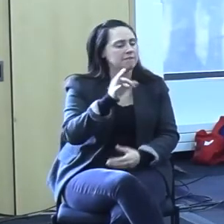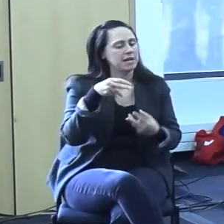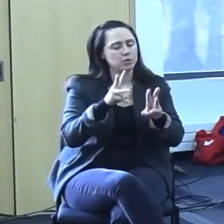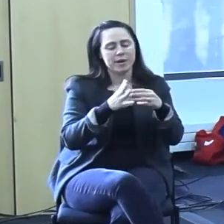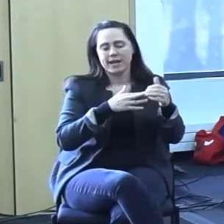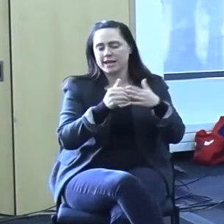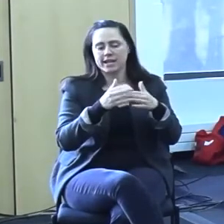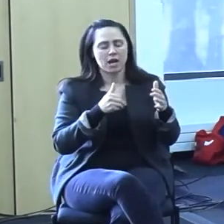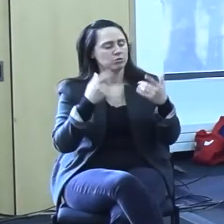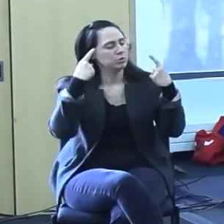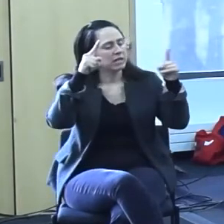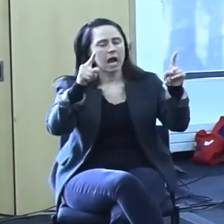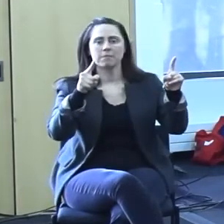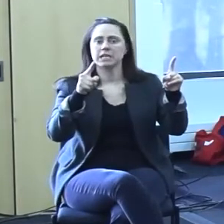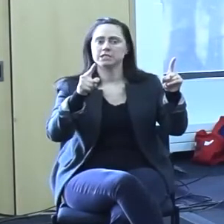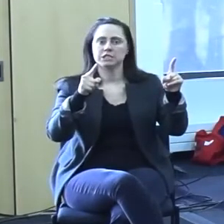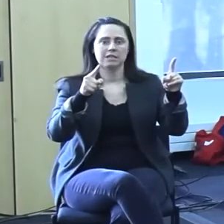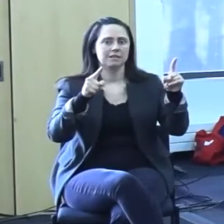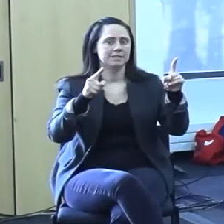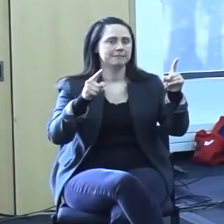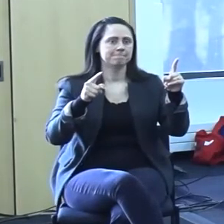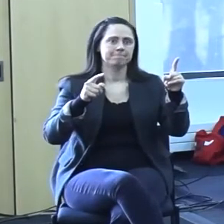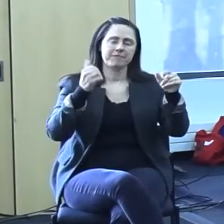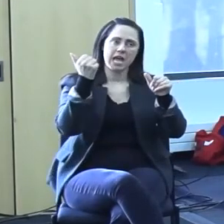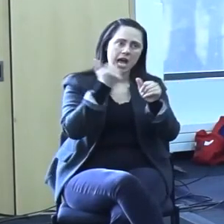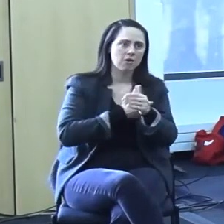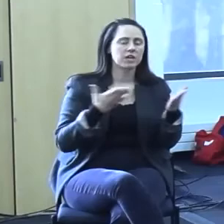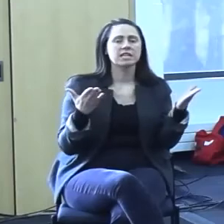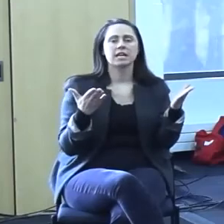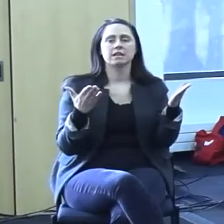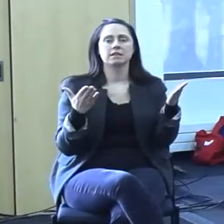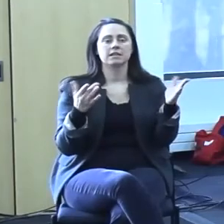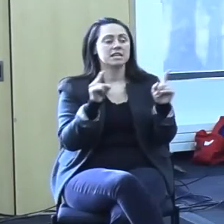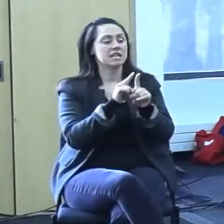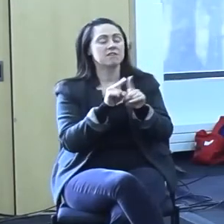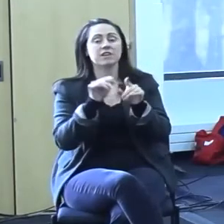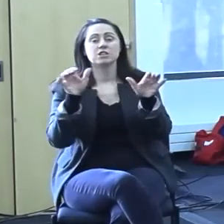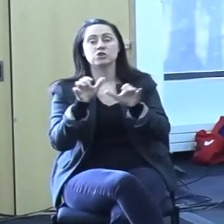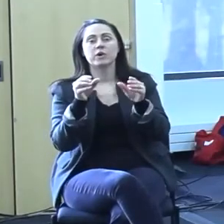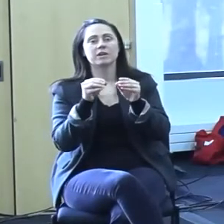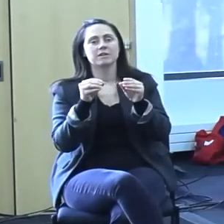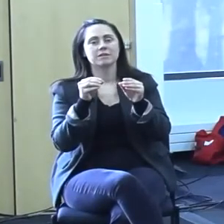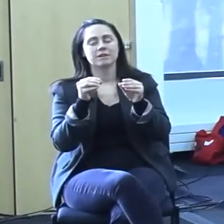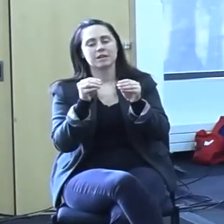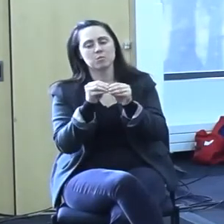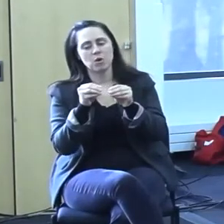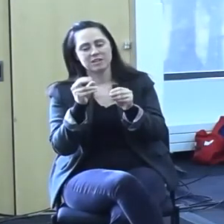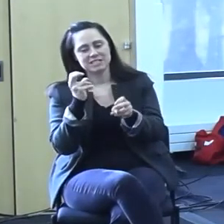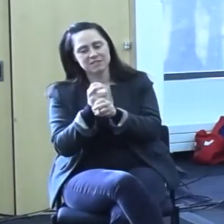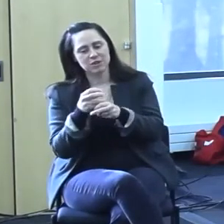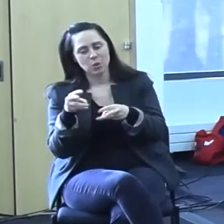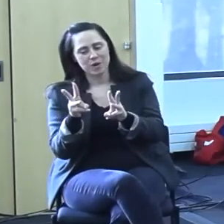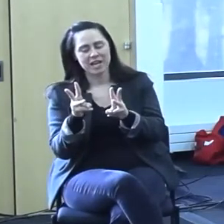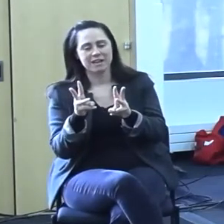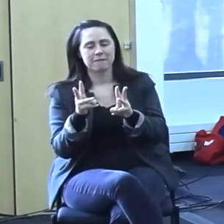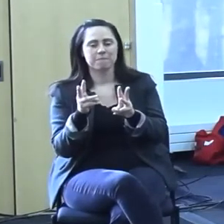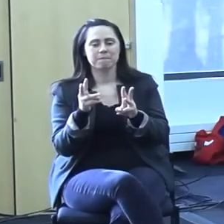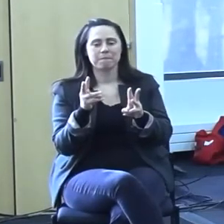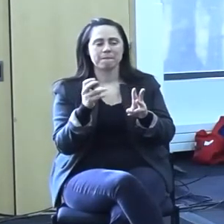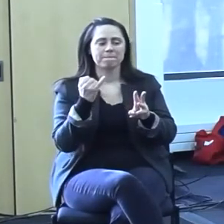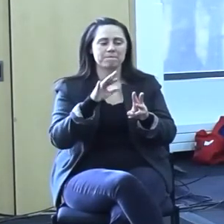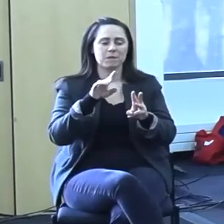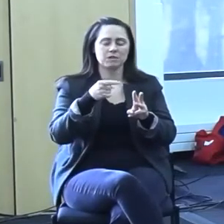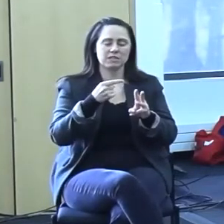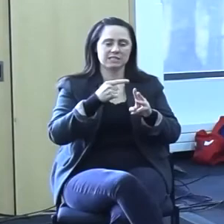to accomplish basically everything, even though it may be a more difficult way or just a